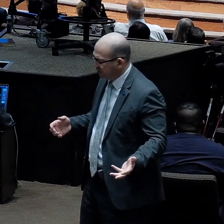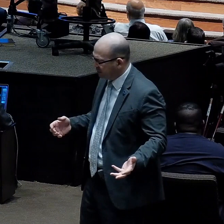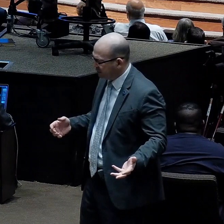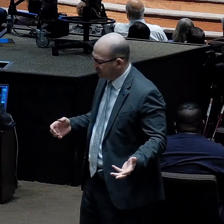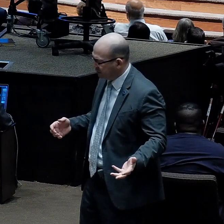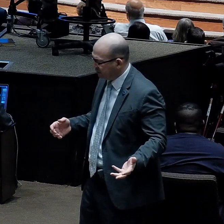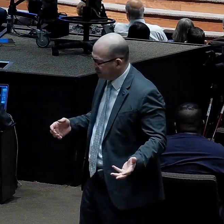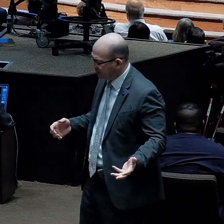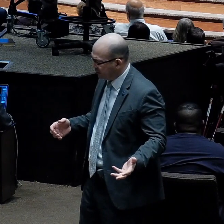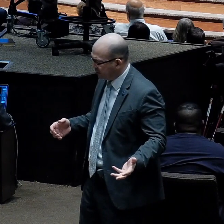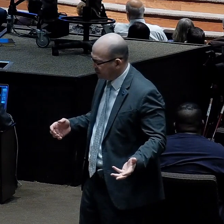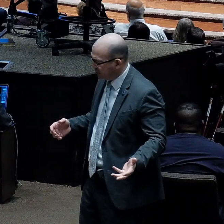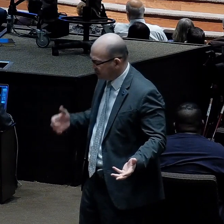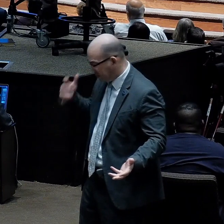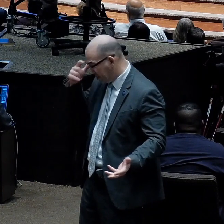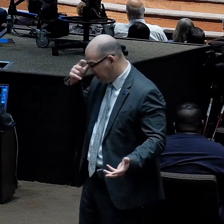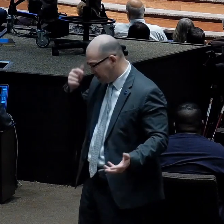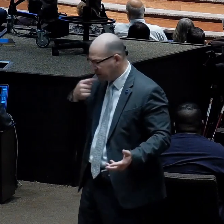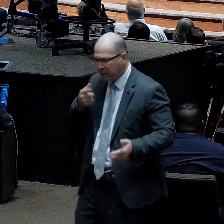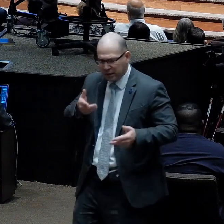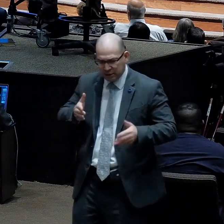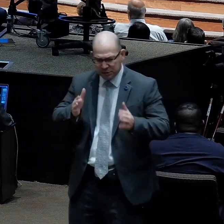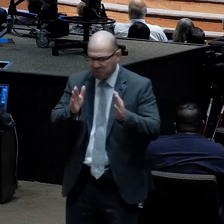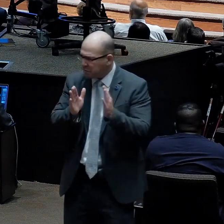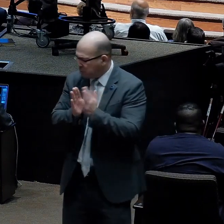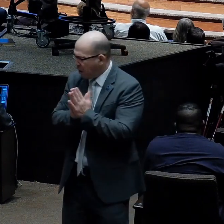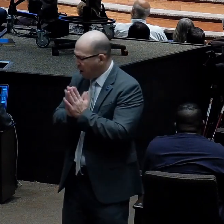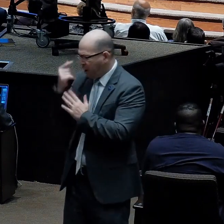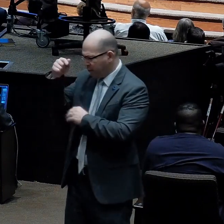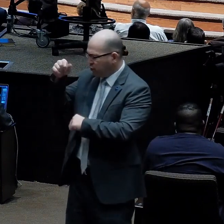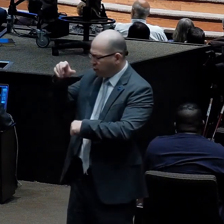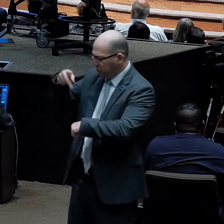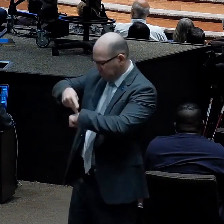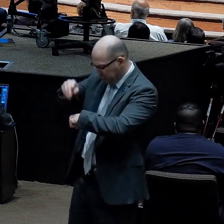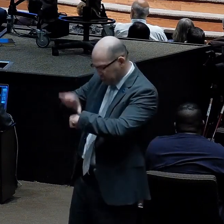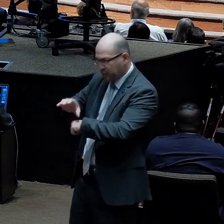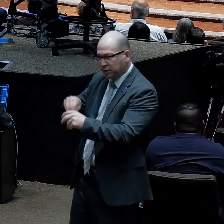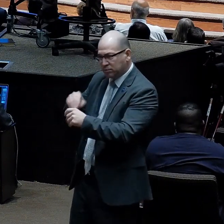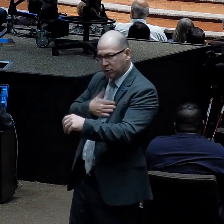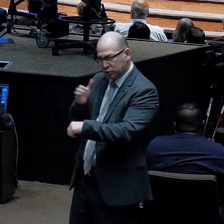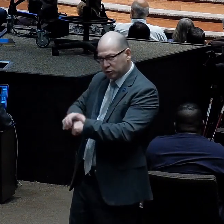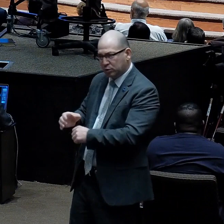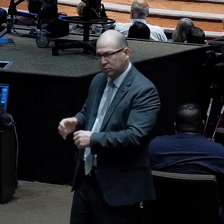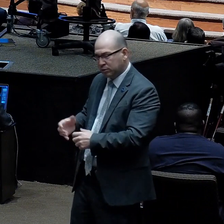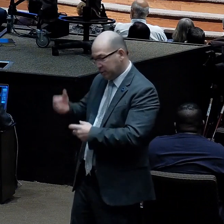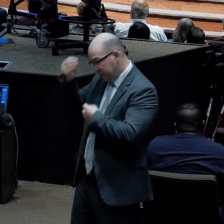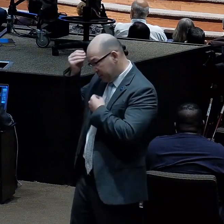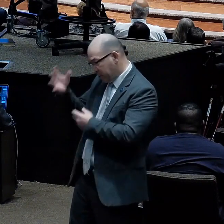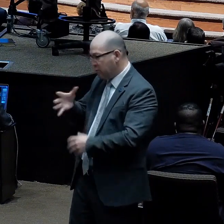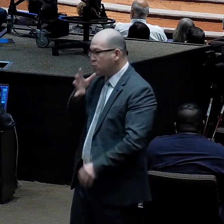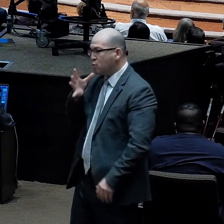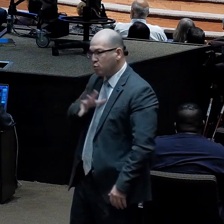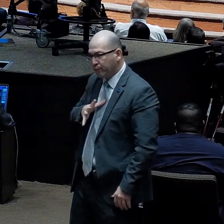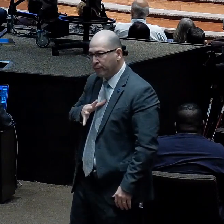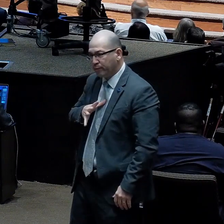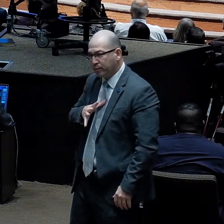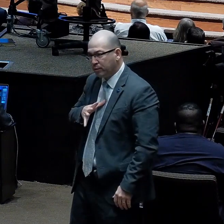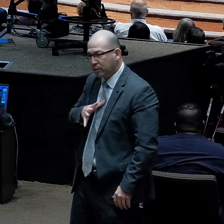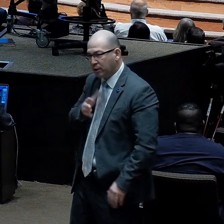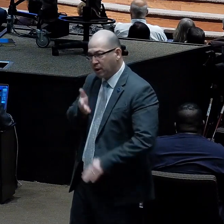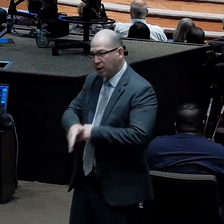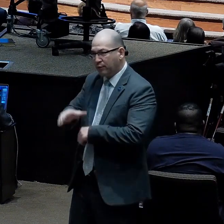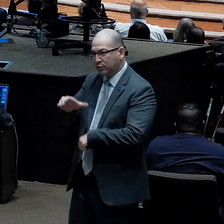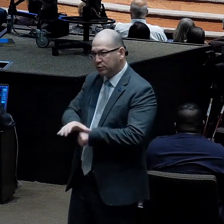And I just said, let's pray for Brother Chappell. He said, I just want you to know a lady came up to me after church.